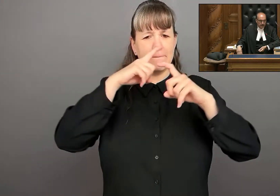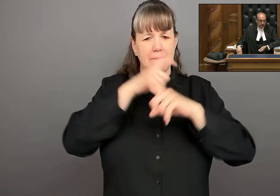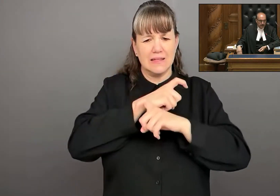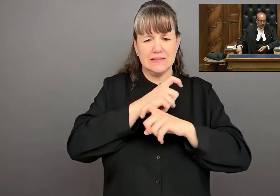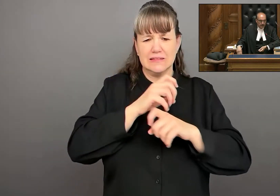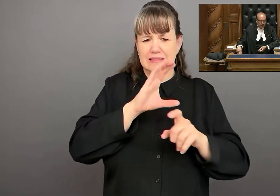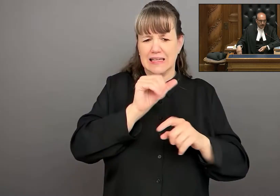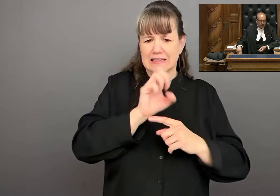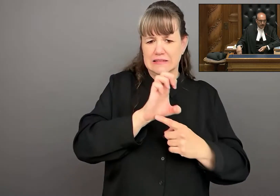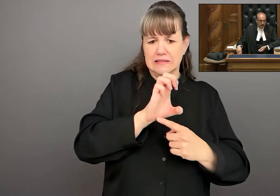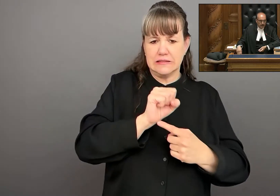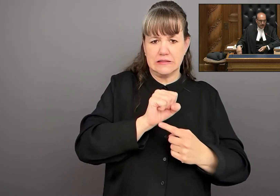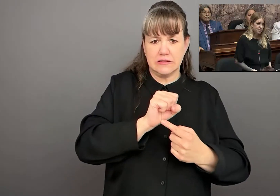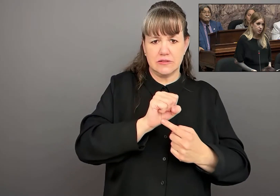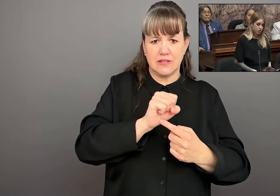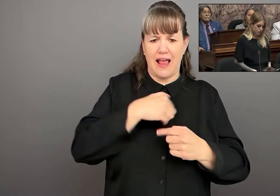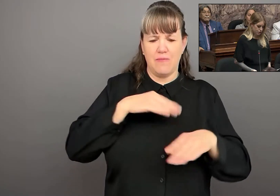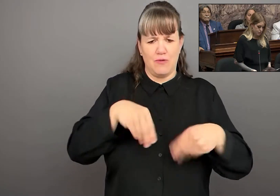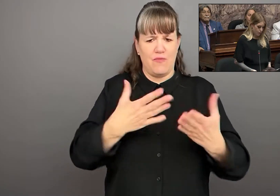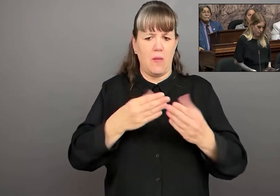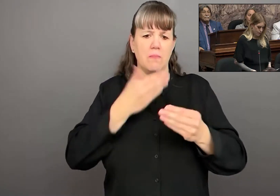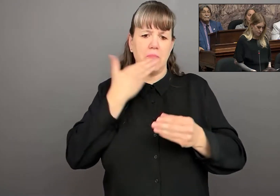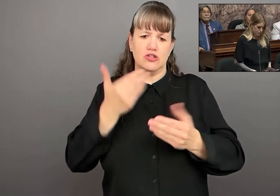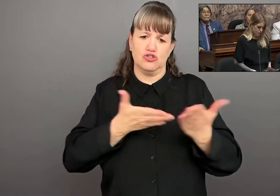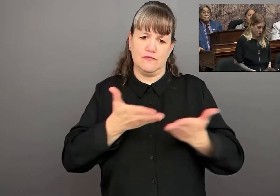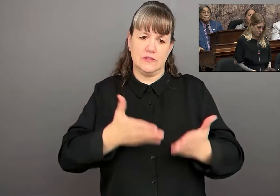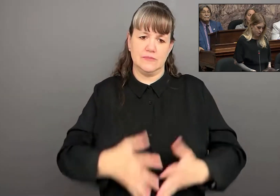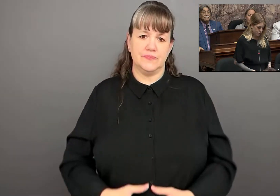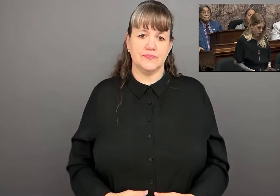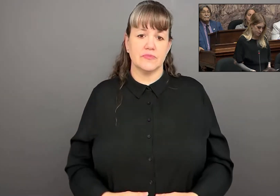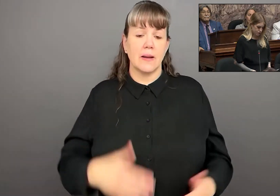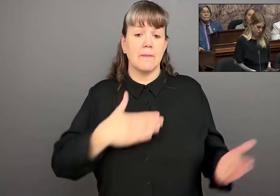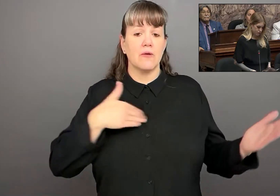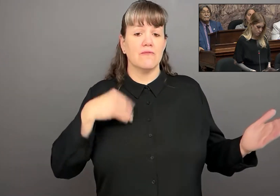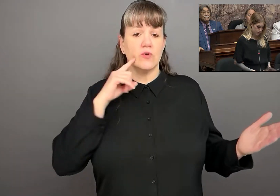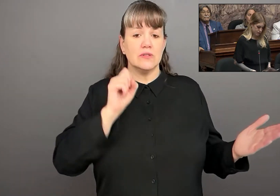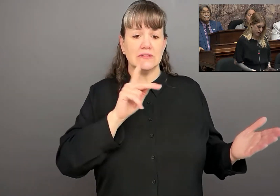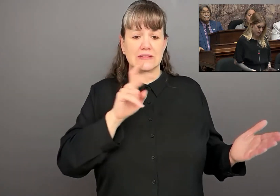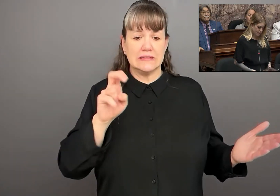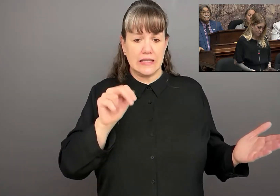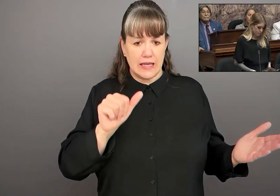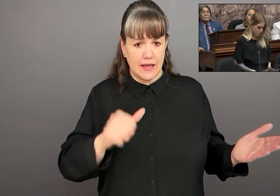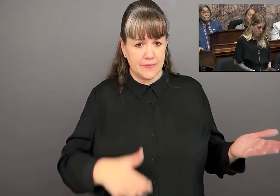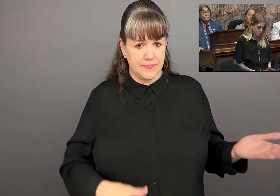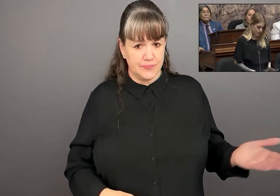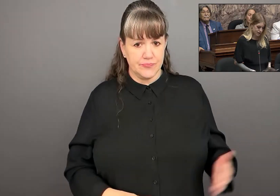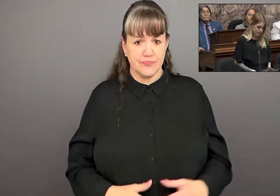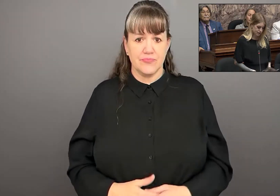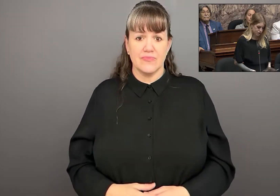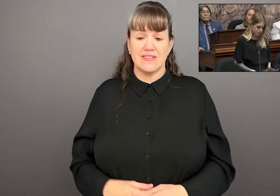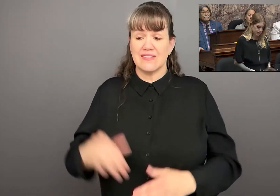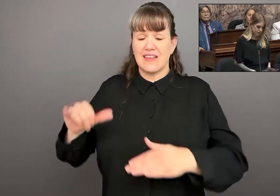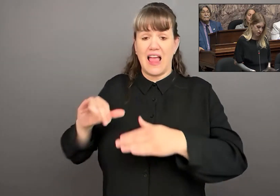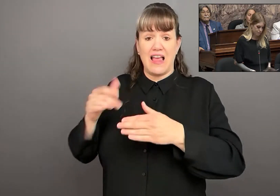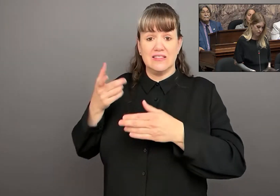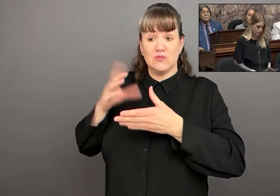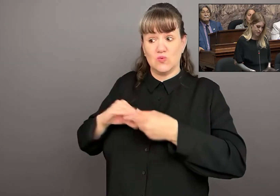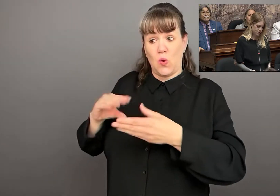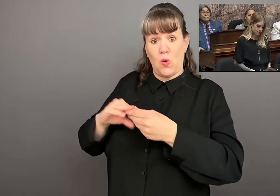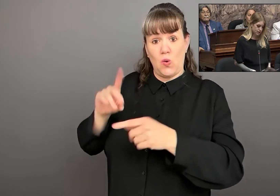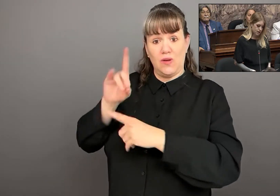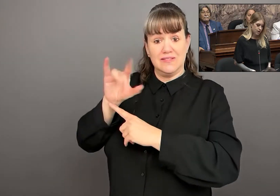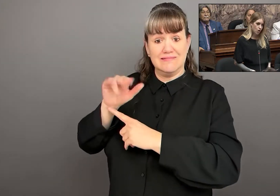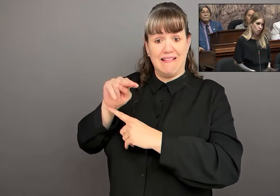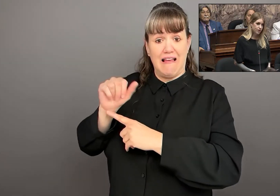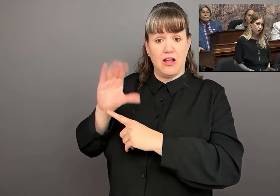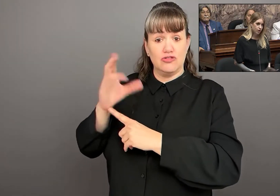Diane Chandler that the Leader of the Opposition just spoke about is not new to the opposition or this government. We've been bringing these issues to this chamber for